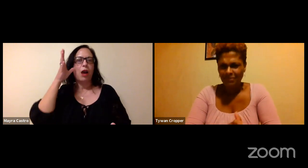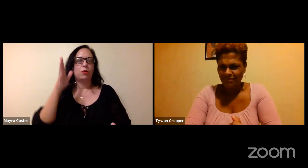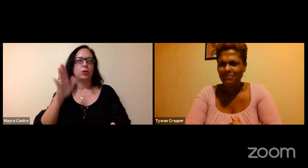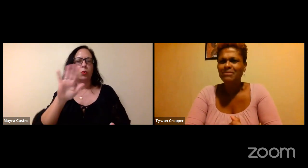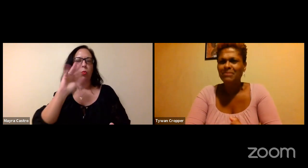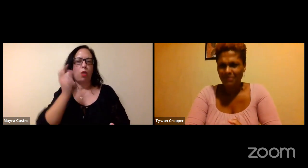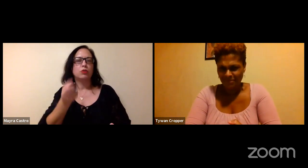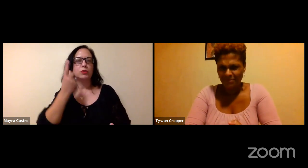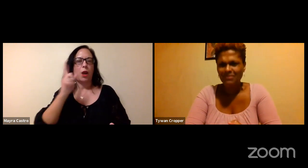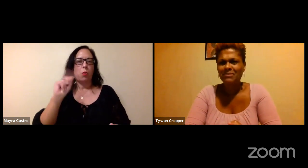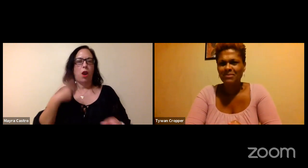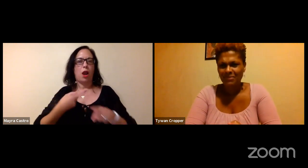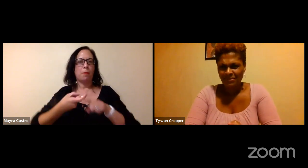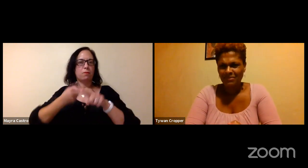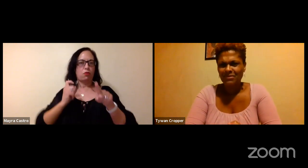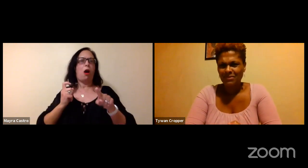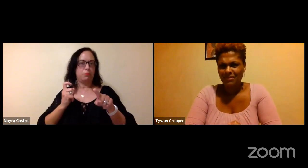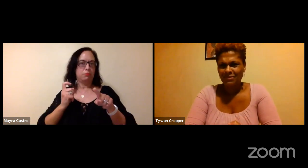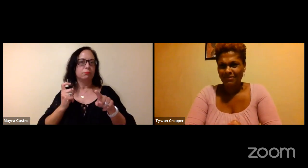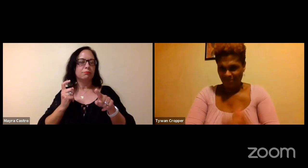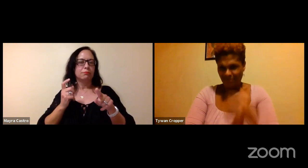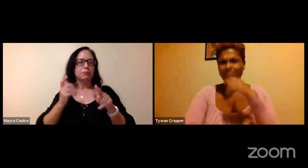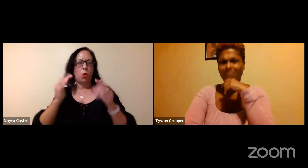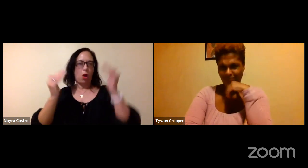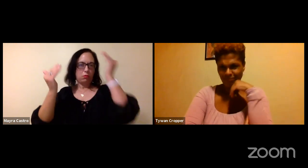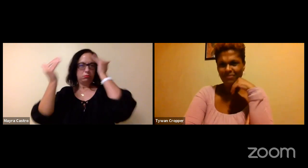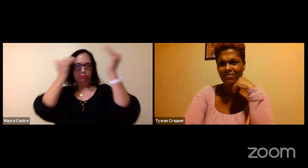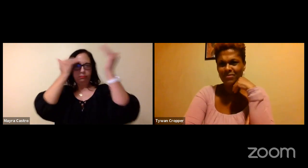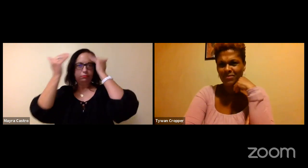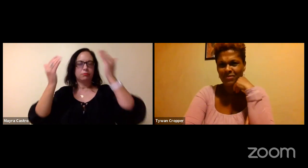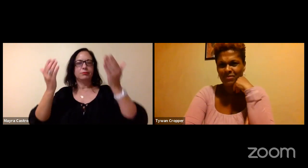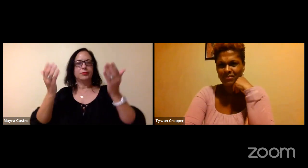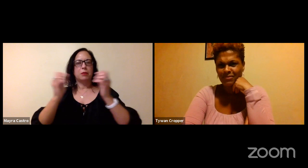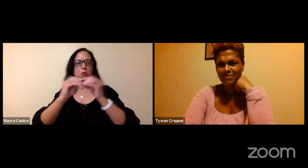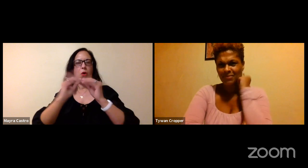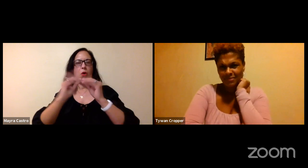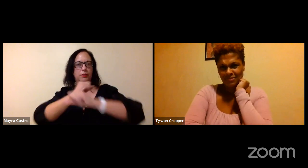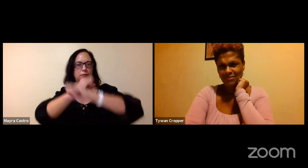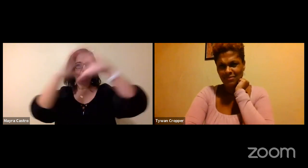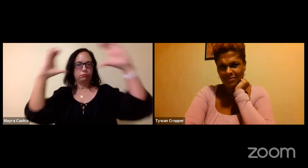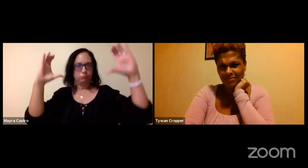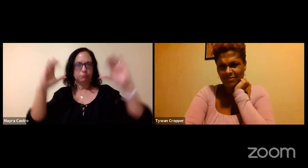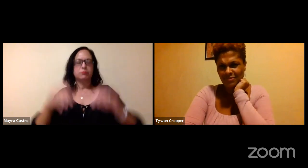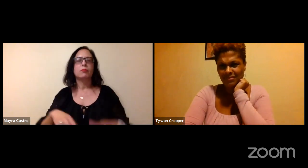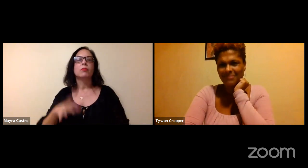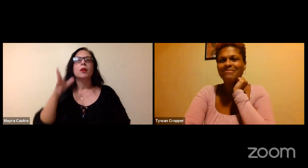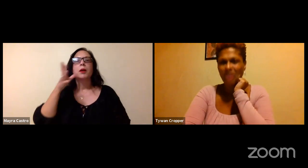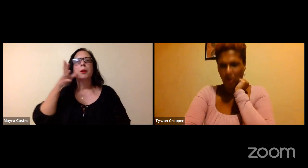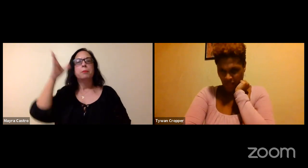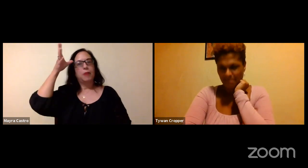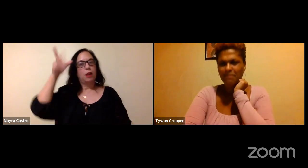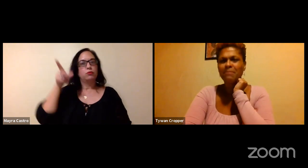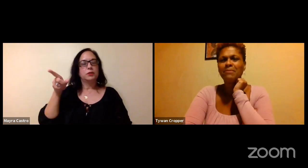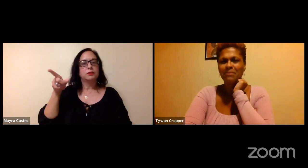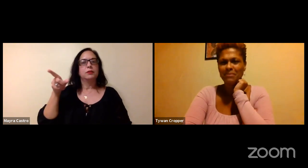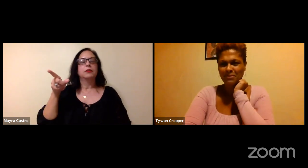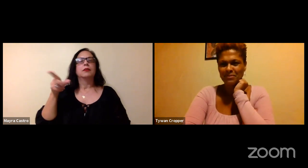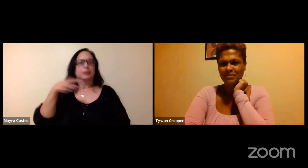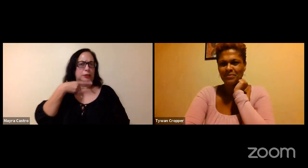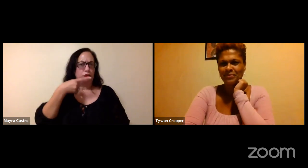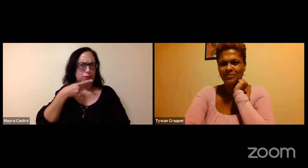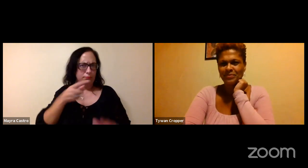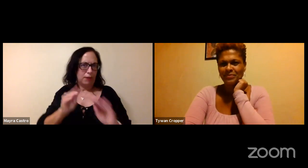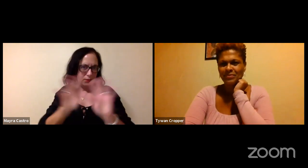So let me tell you about my mom and dad. That'll help you understand who I am and be familiar with